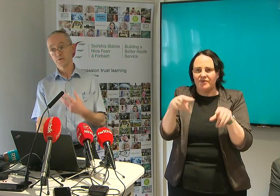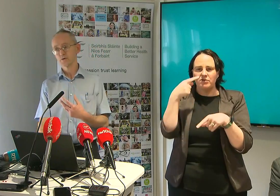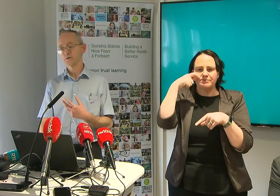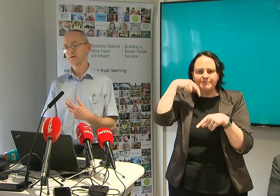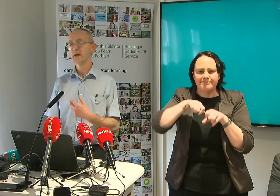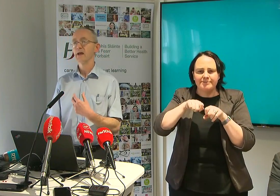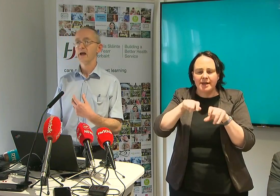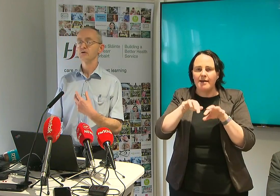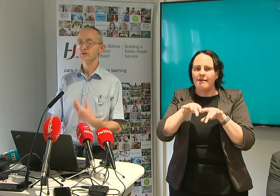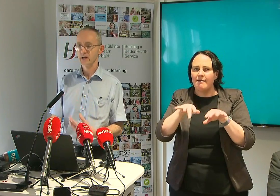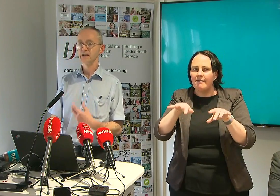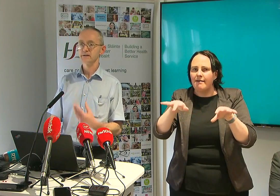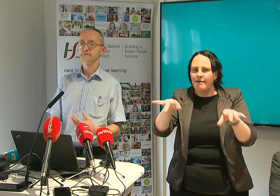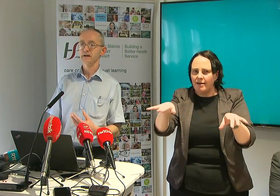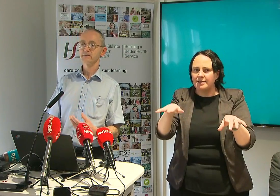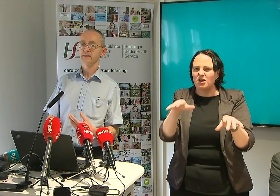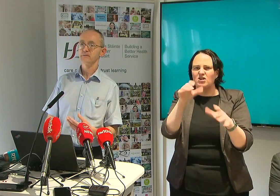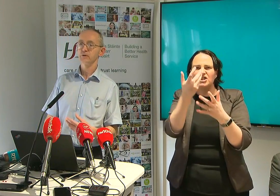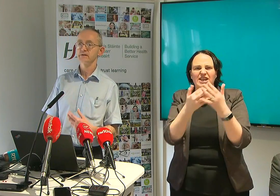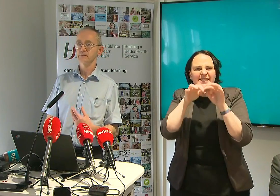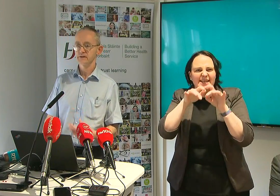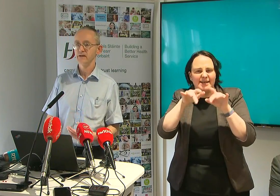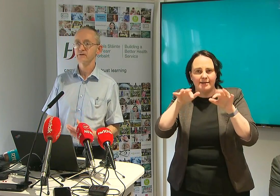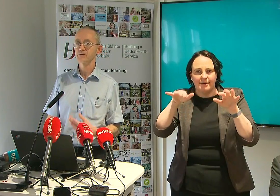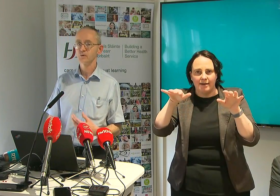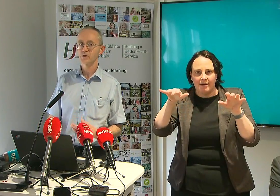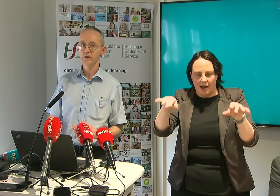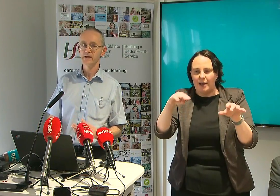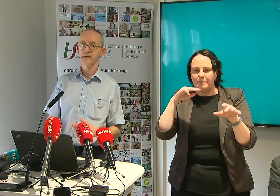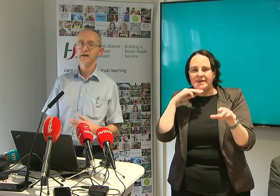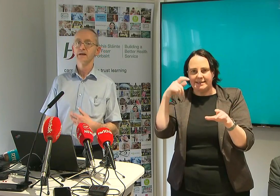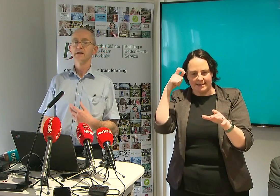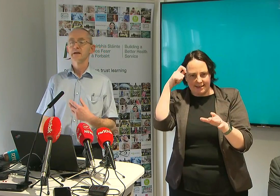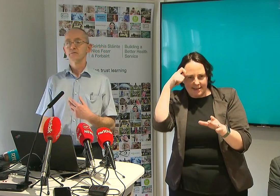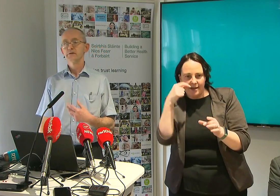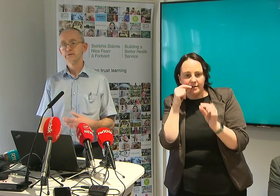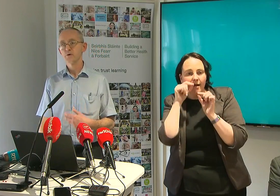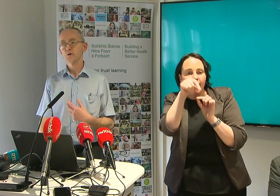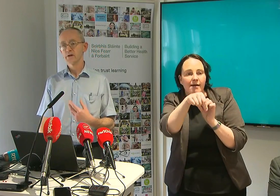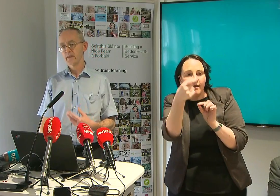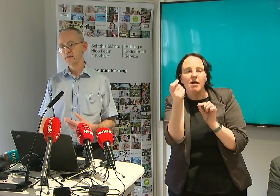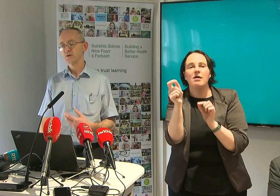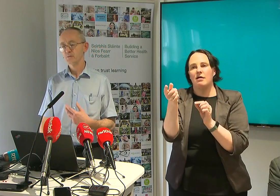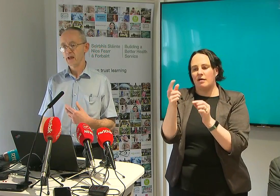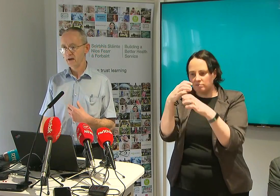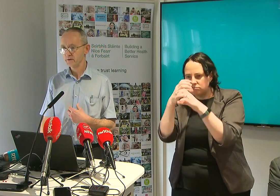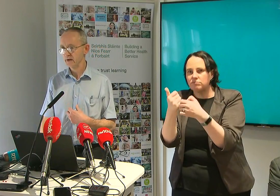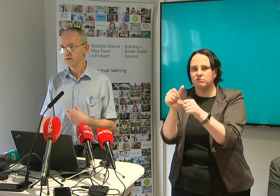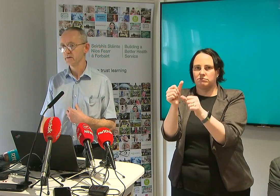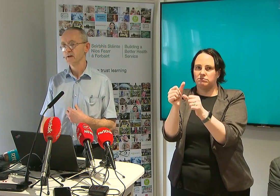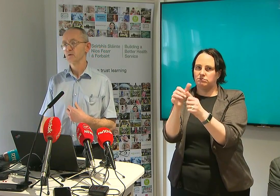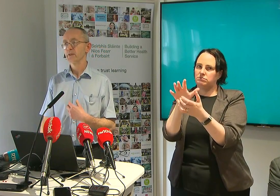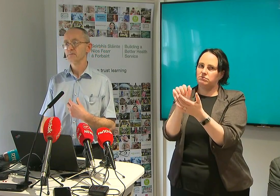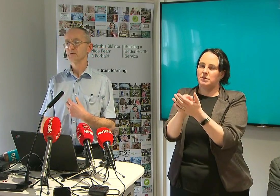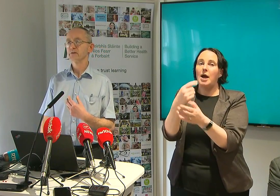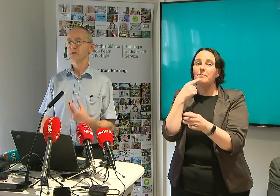nose or a sore throat, and you're shedding enough virus at that point for the test to work well. Before that, you may have the